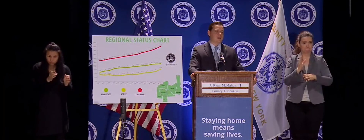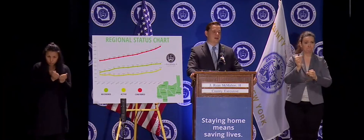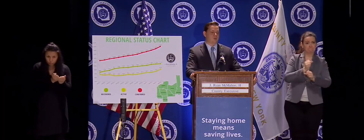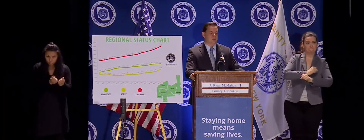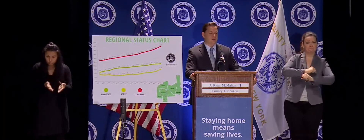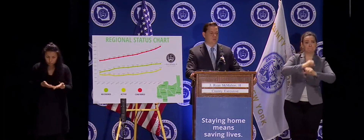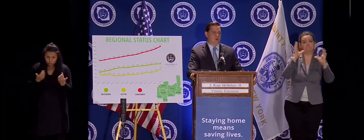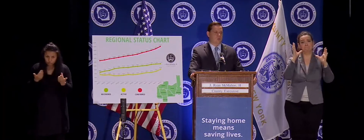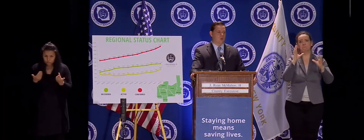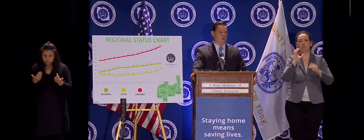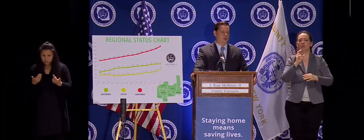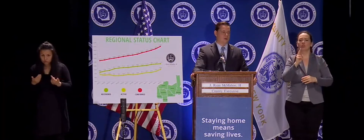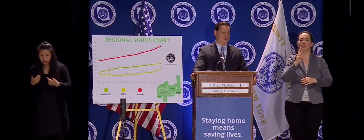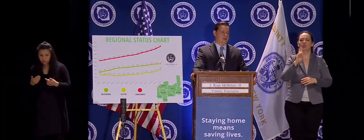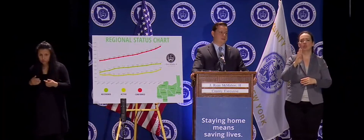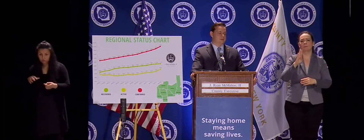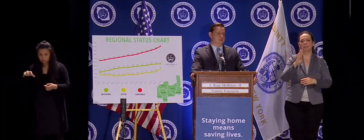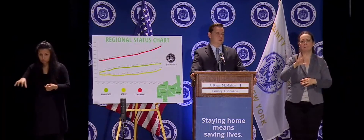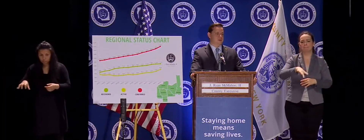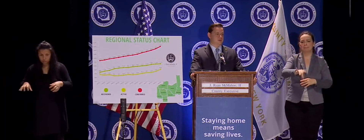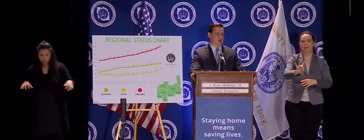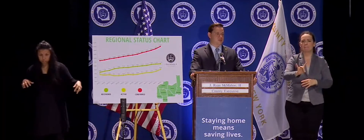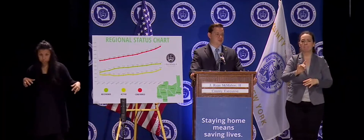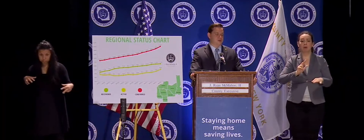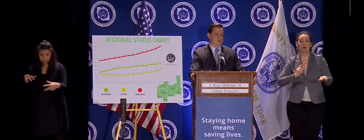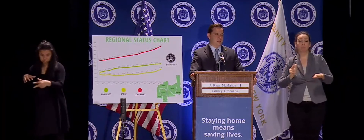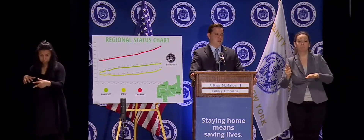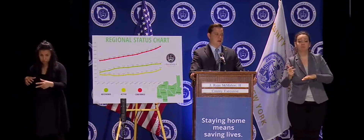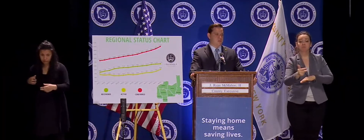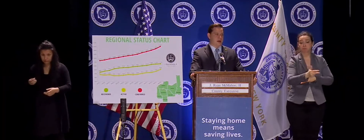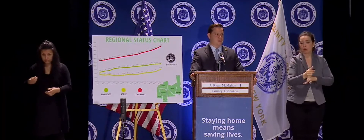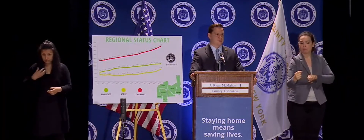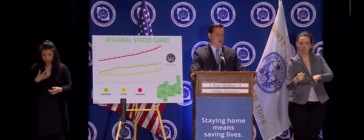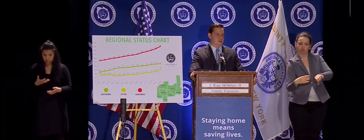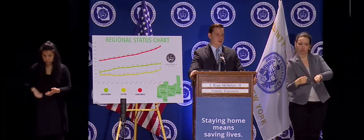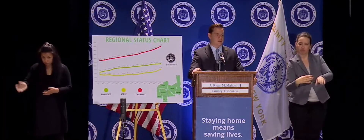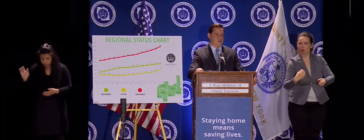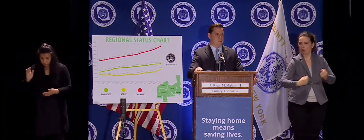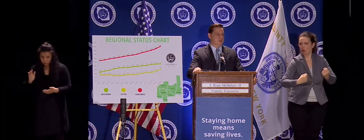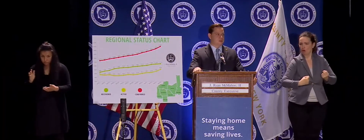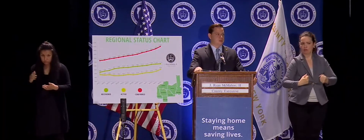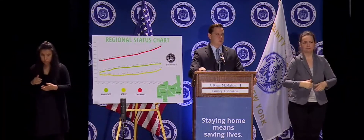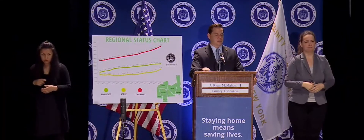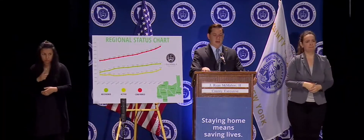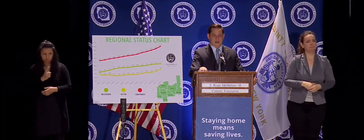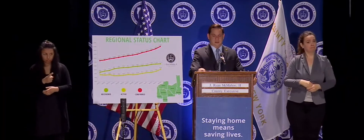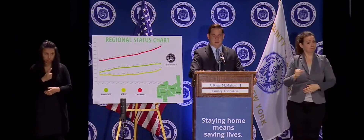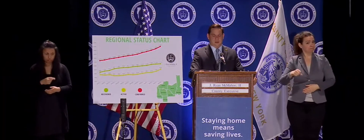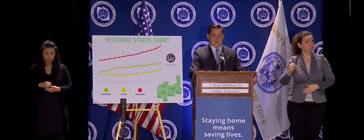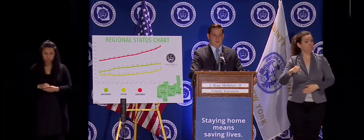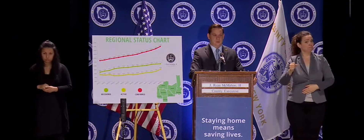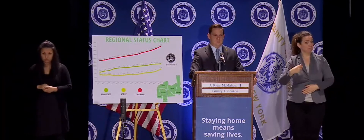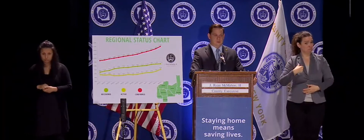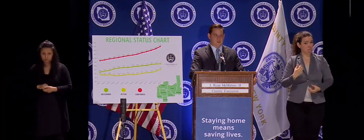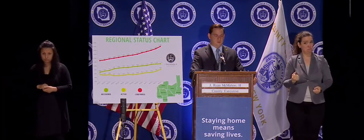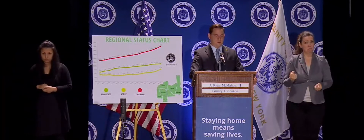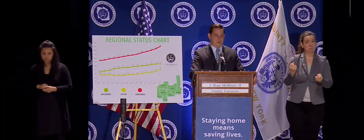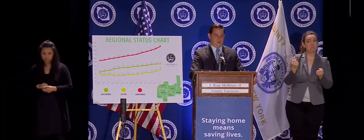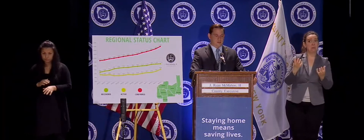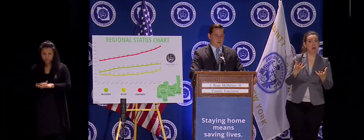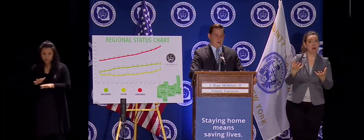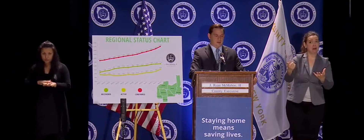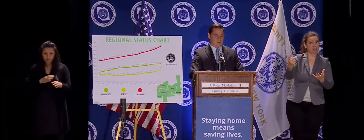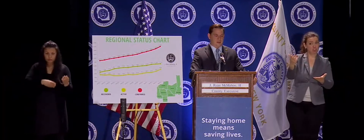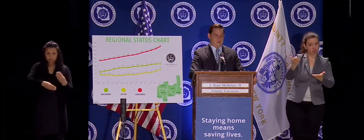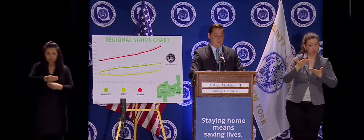Yeah, and we get more and more suggestions every day in our inbox about things and looking at it